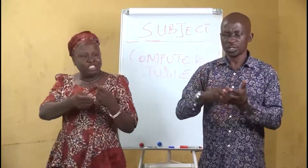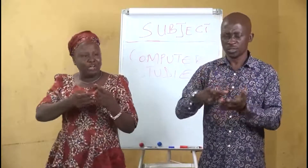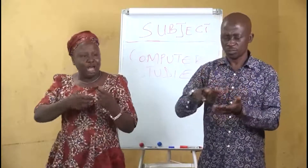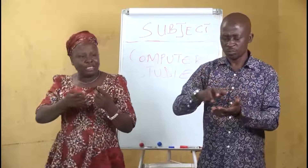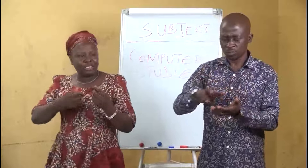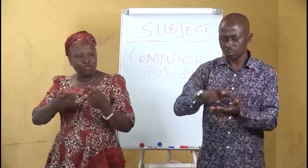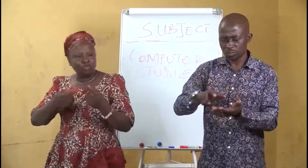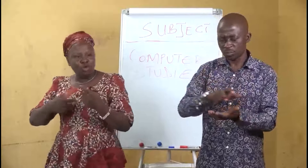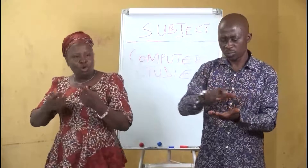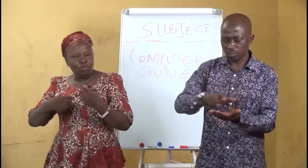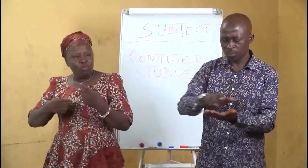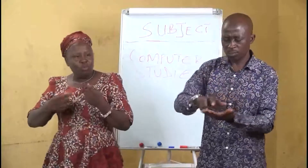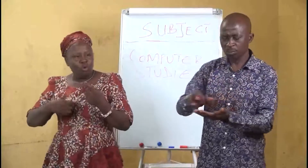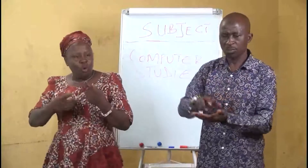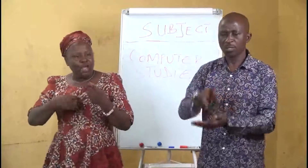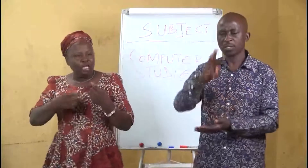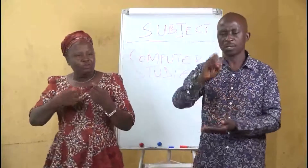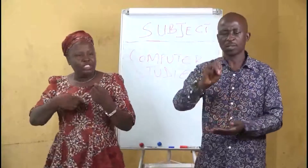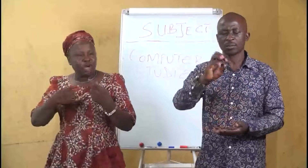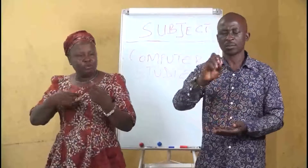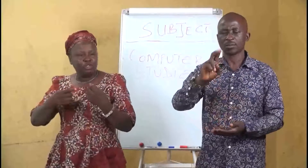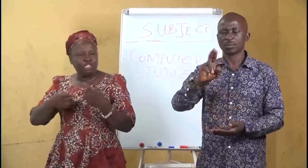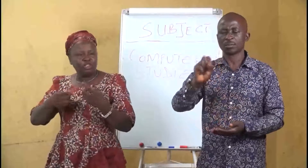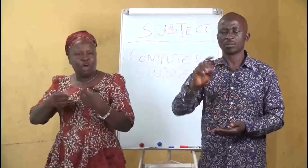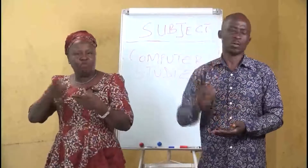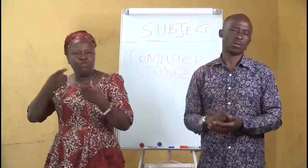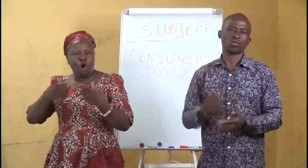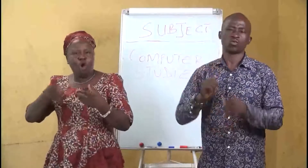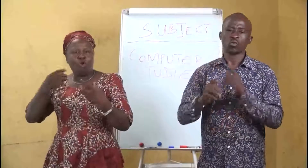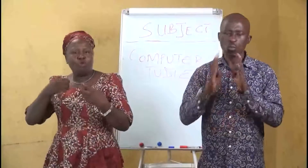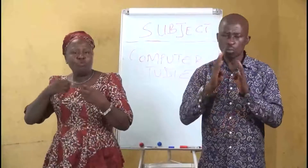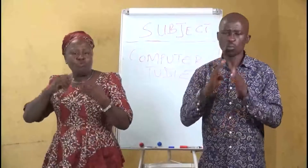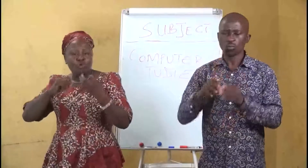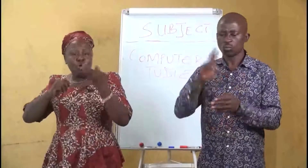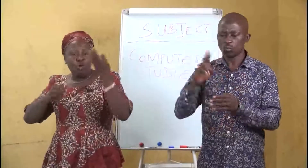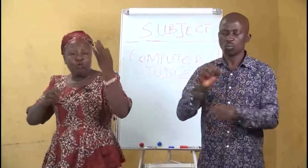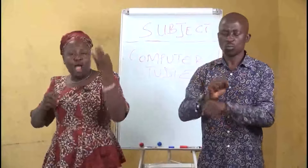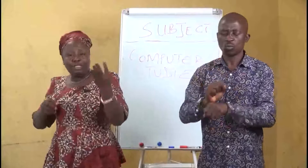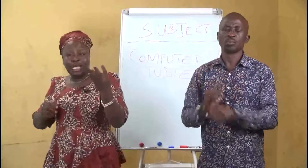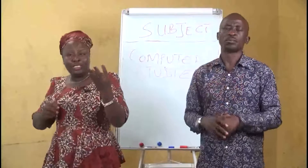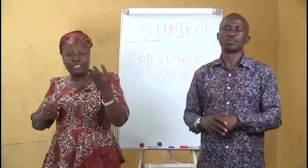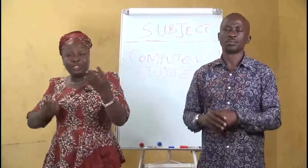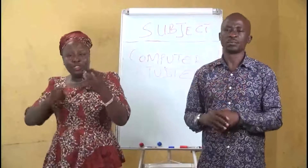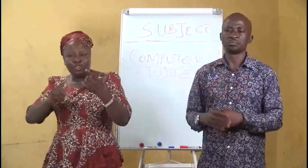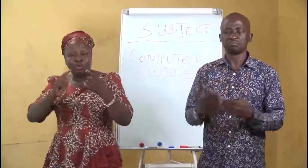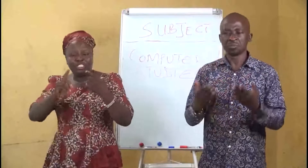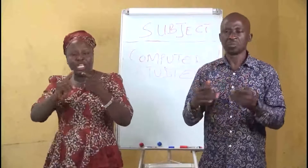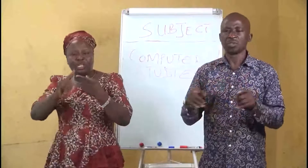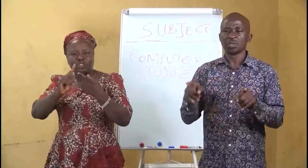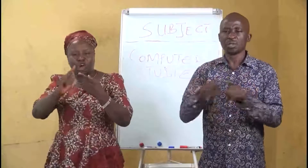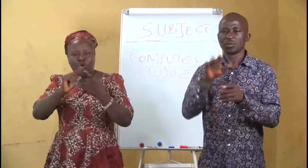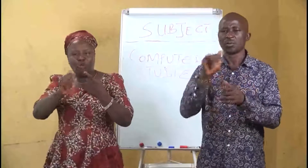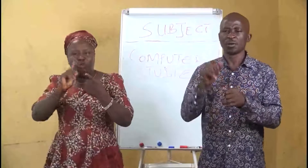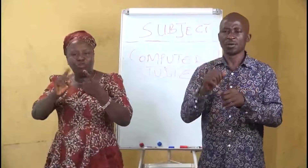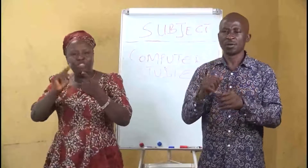to interact. When if it comes to the use of your handset, you will be